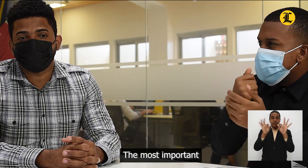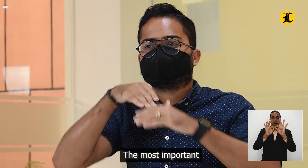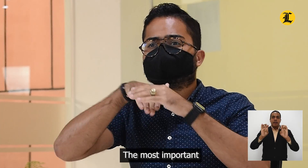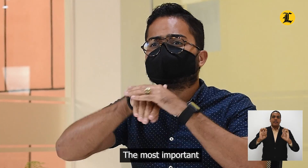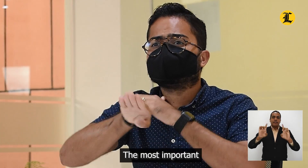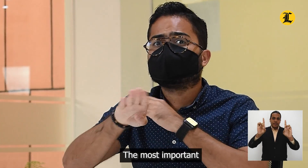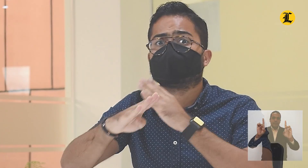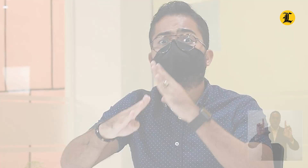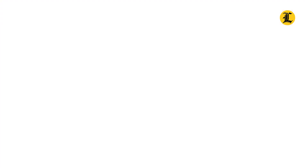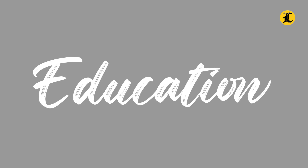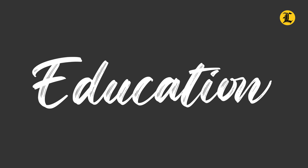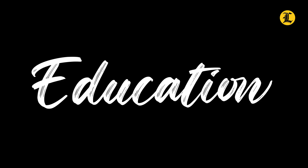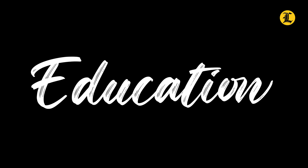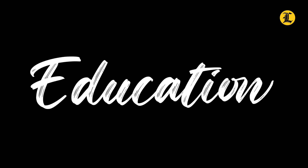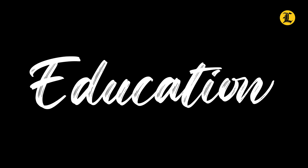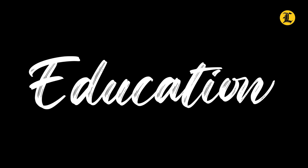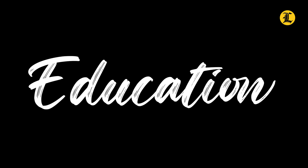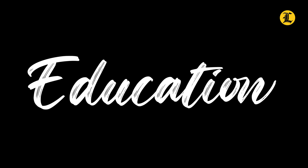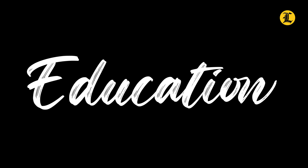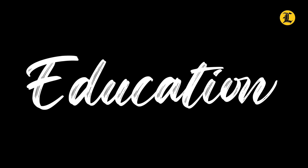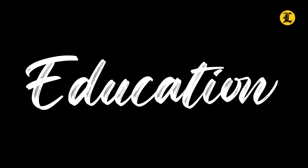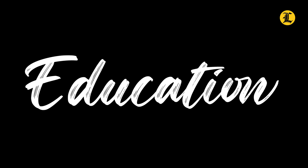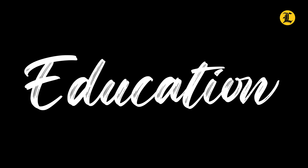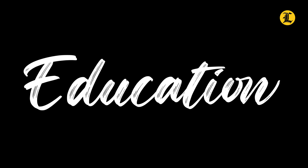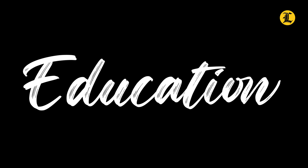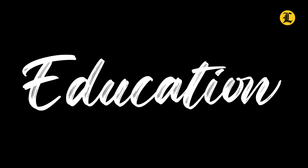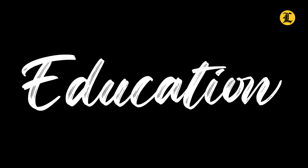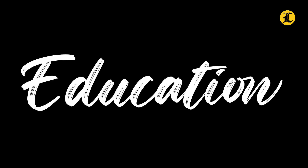The most important, education.